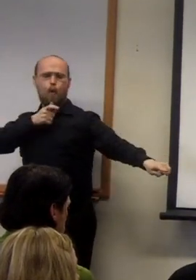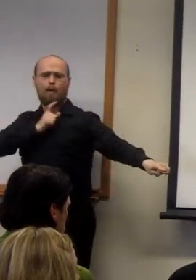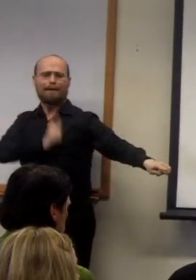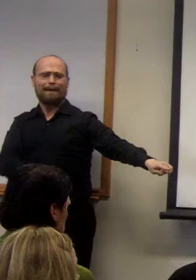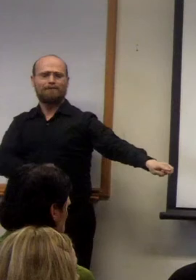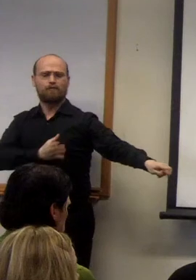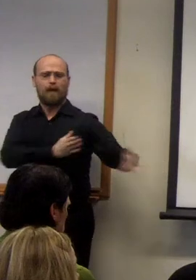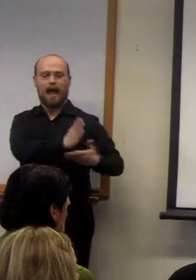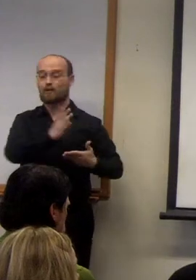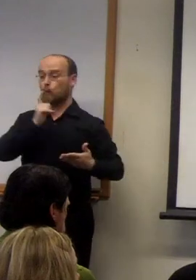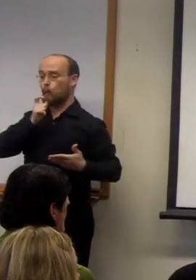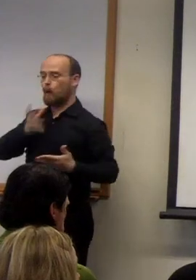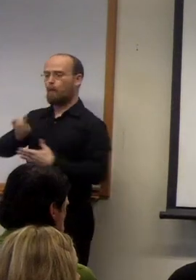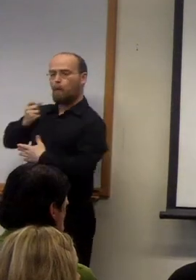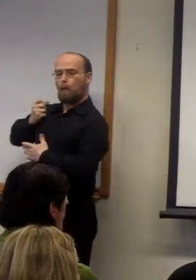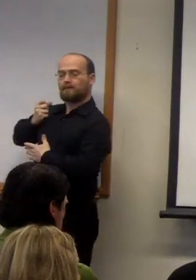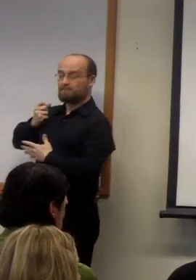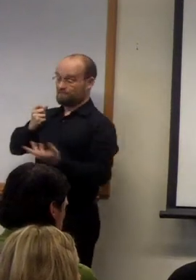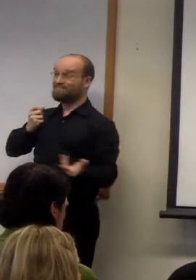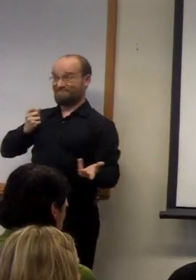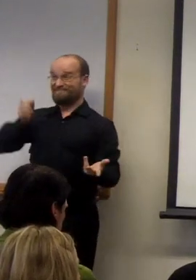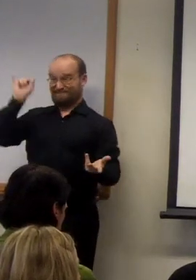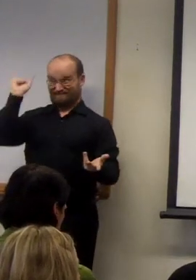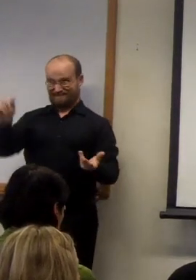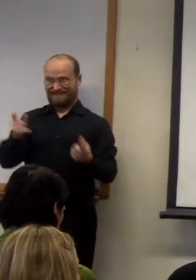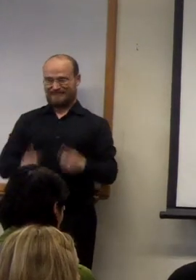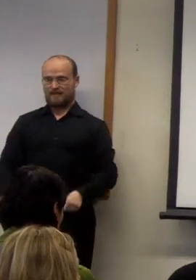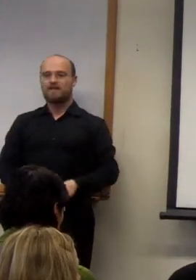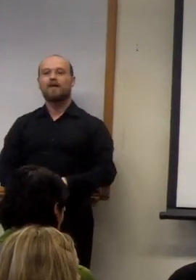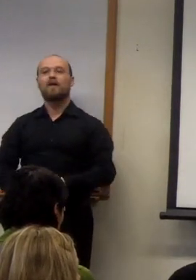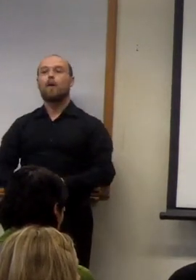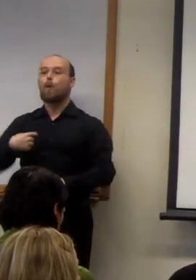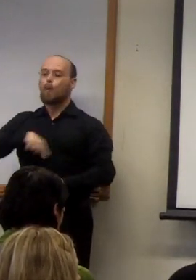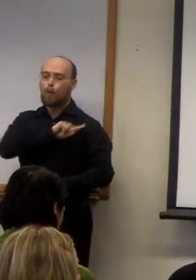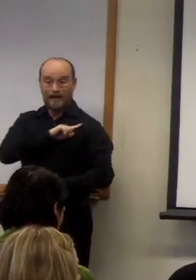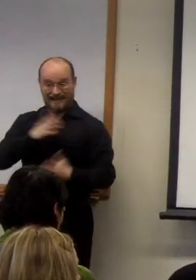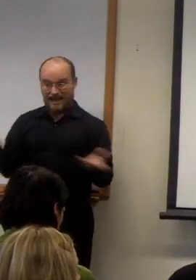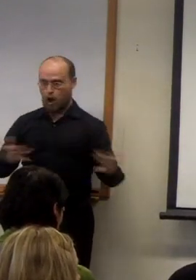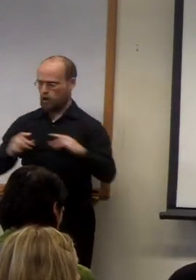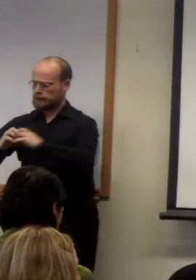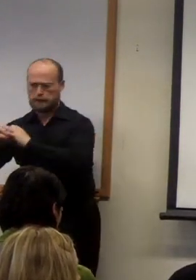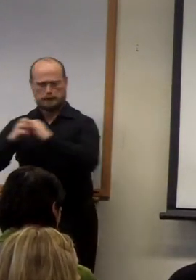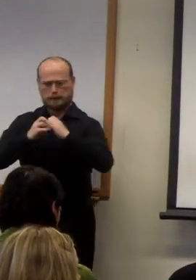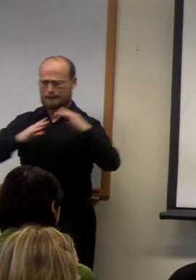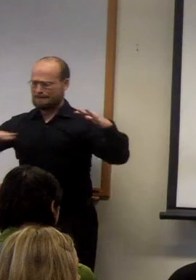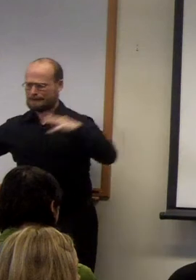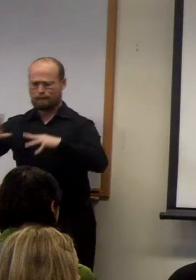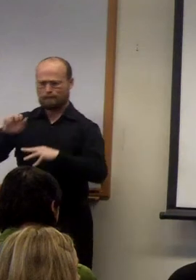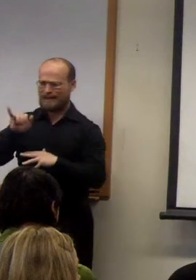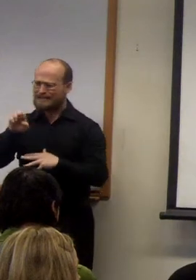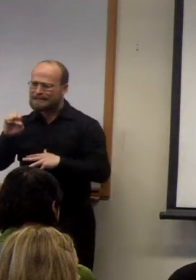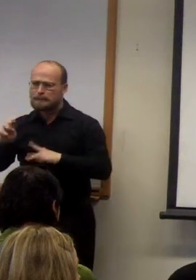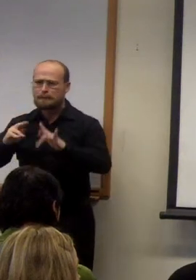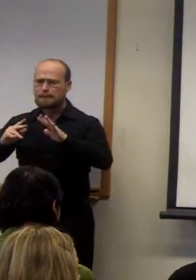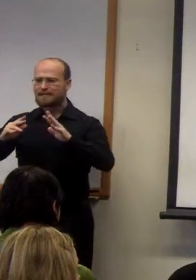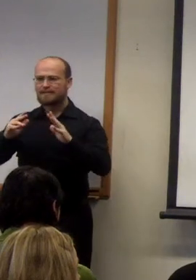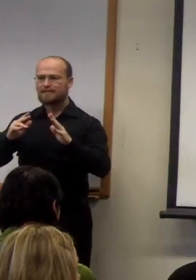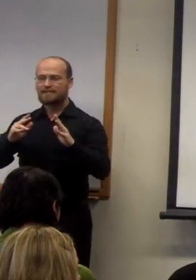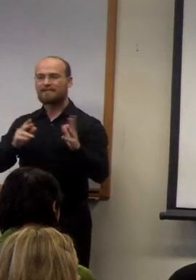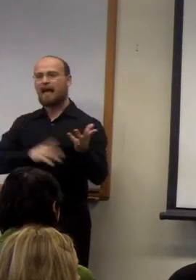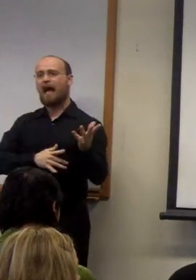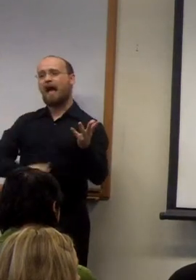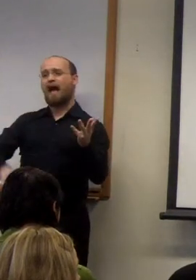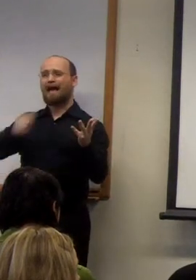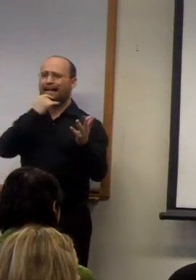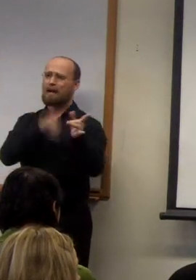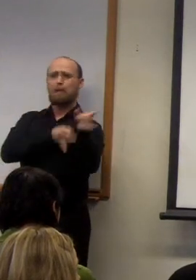Right? That's ultimately what's happening. So while we're down here squabbling about racism,